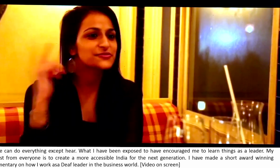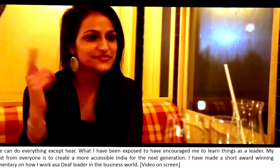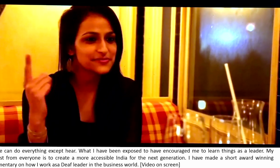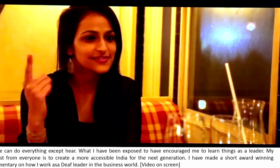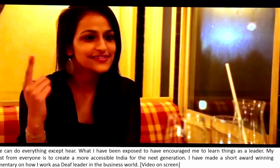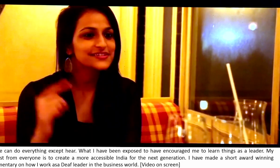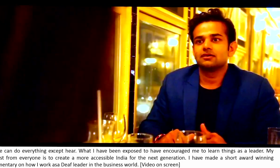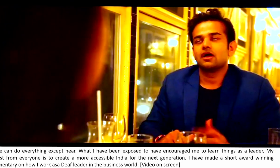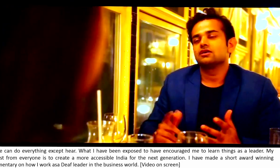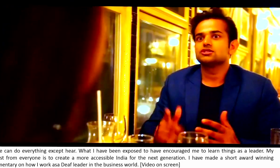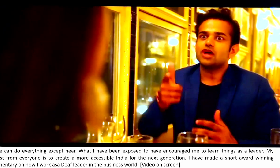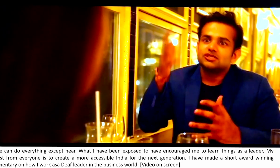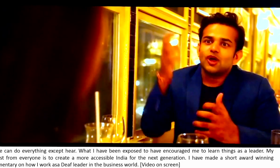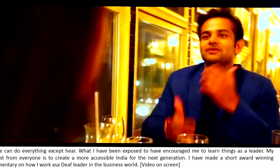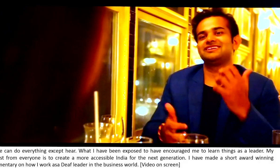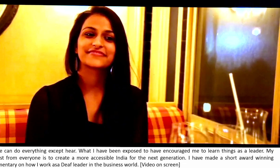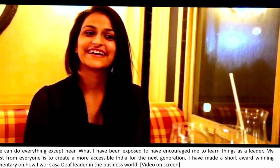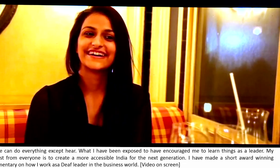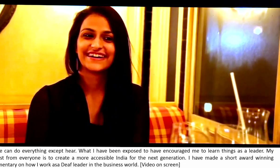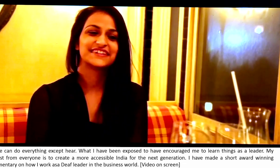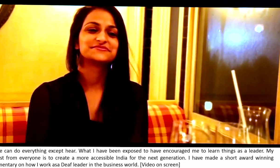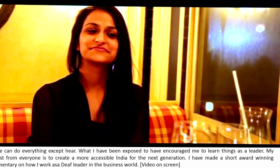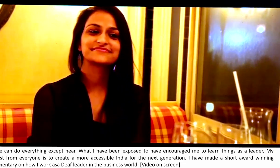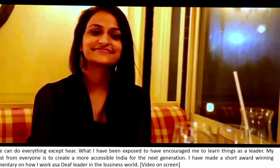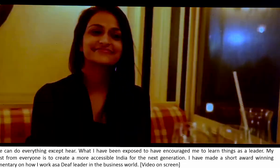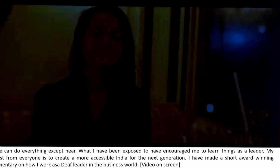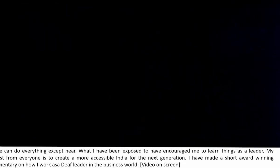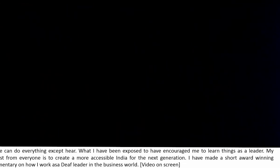Did you hear something? Where is your man?